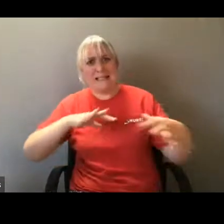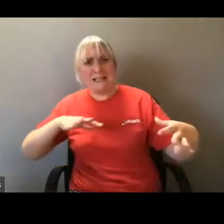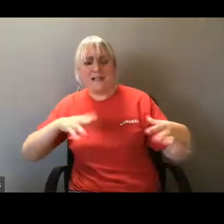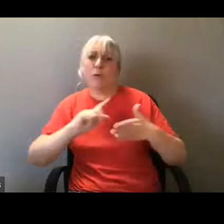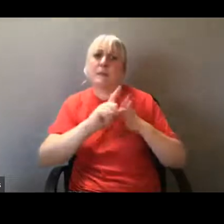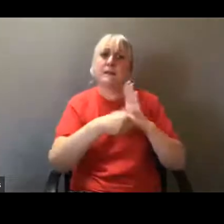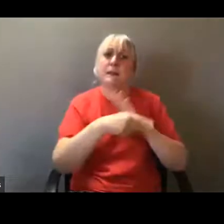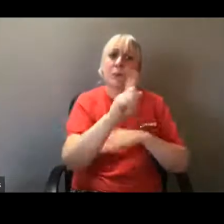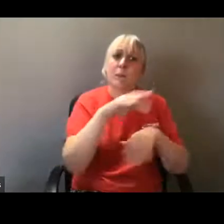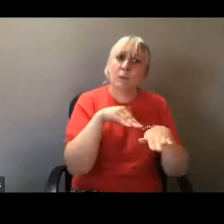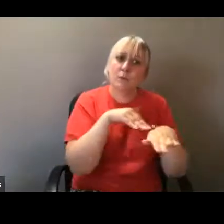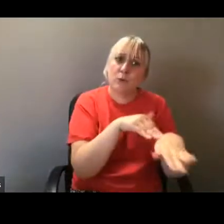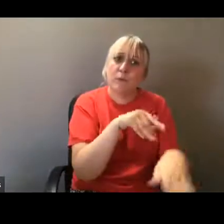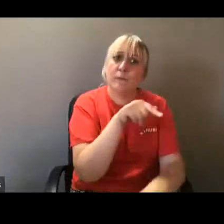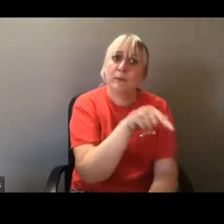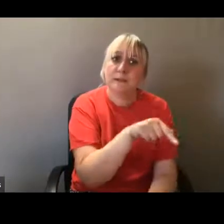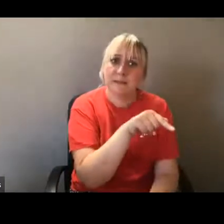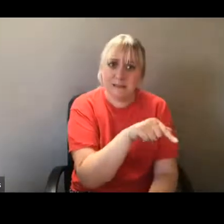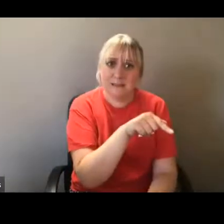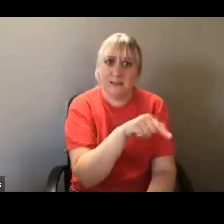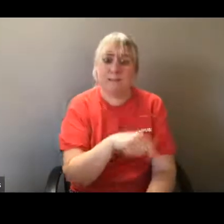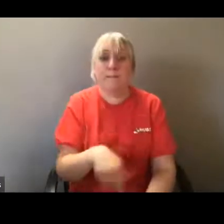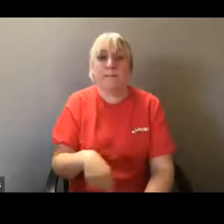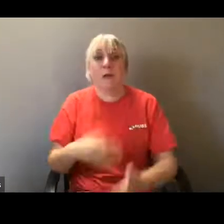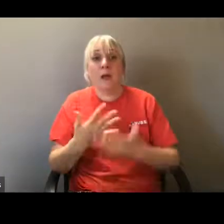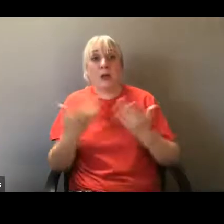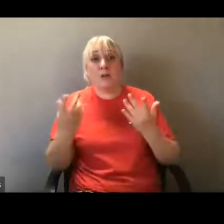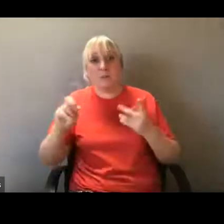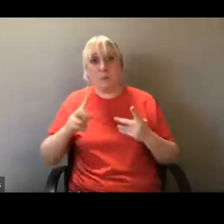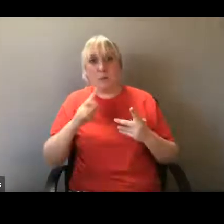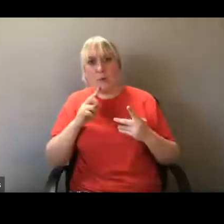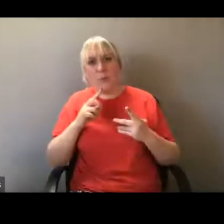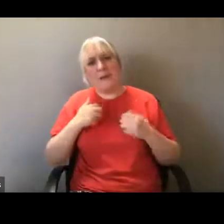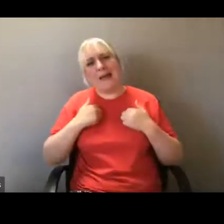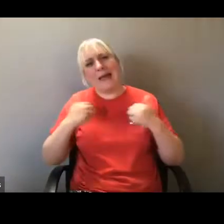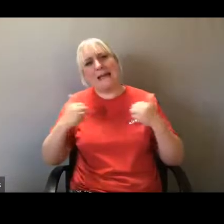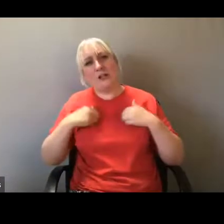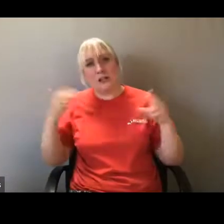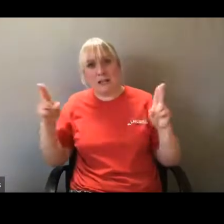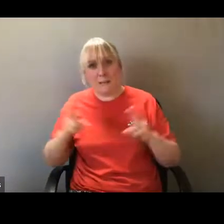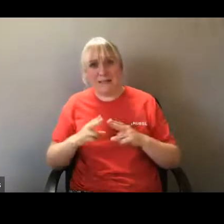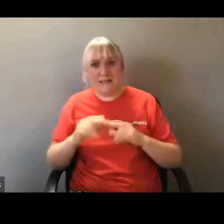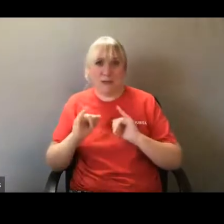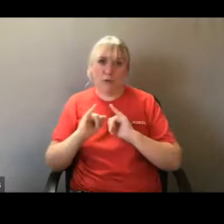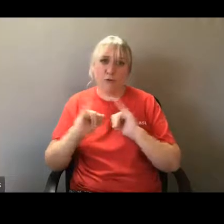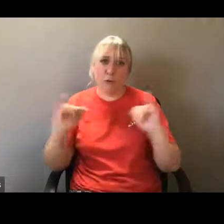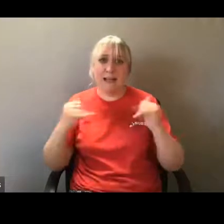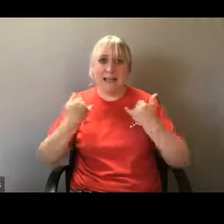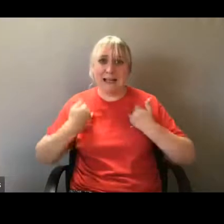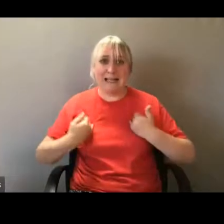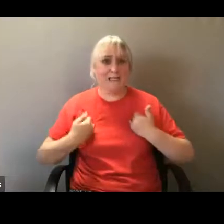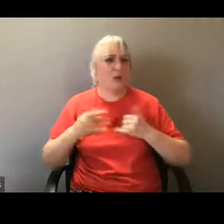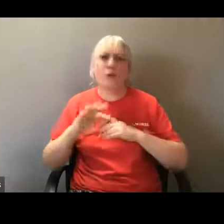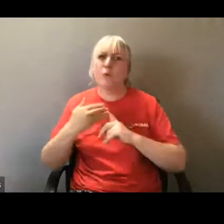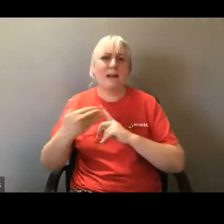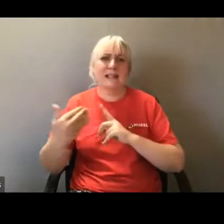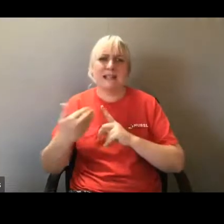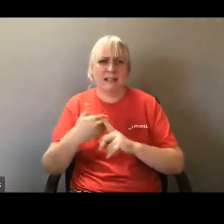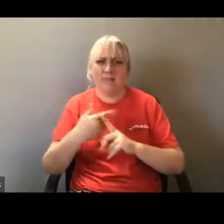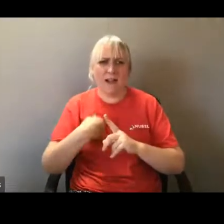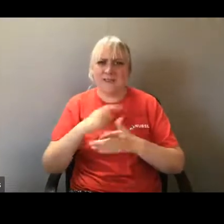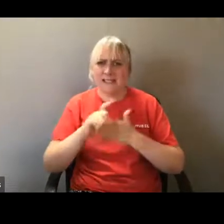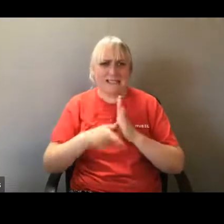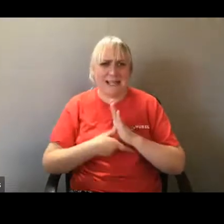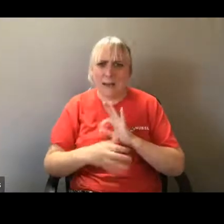movement. Many people with energy limiting chronic illness don't identify as disabled. And that's not just because they reject